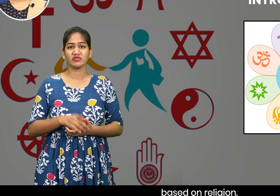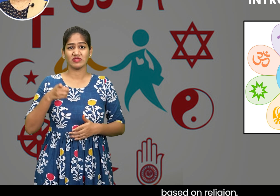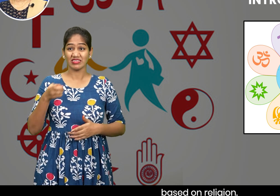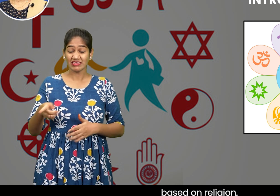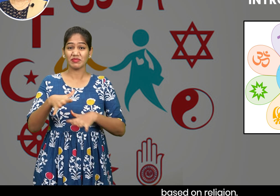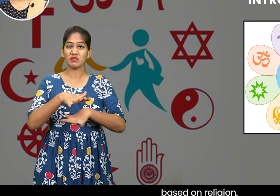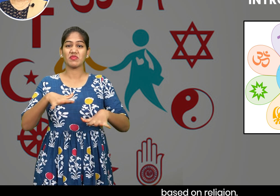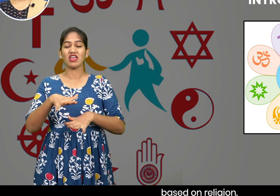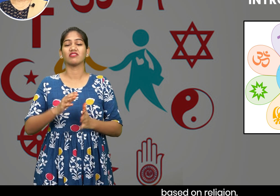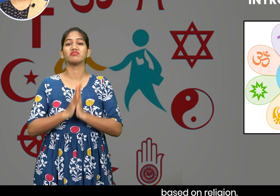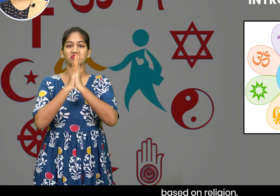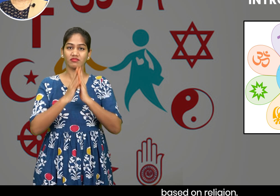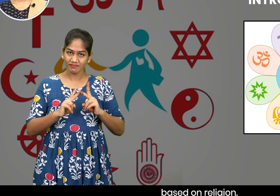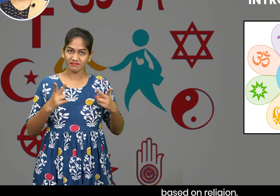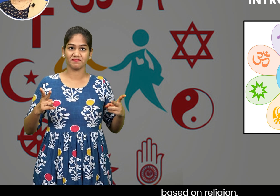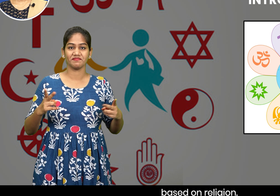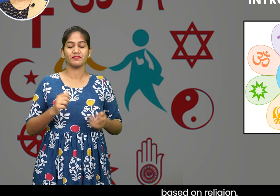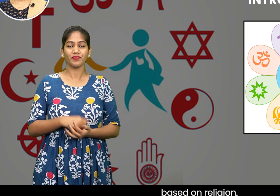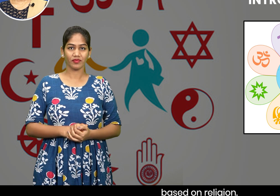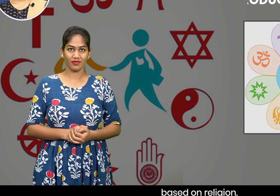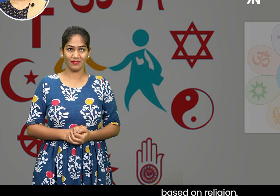on religion.